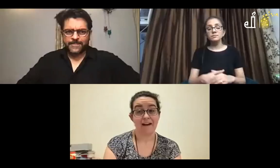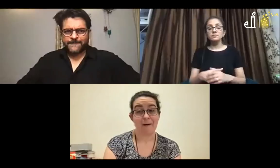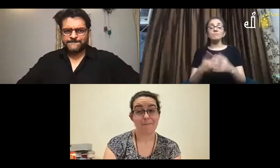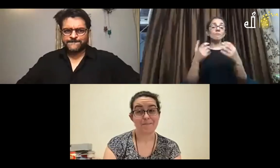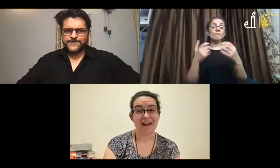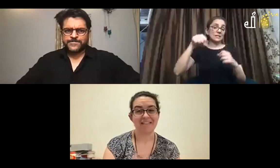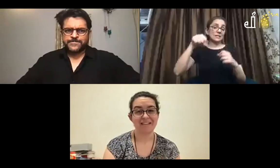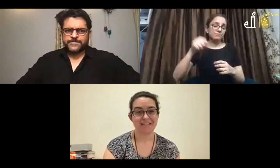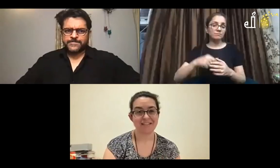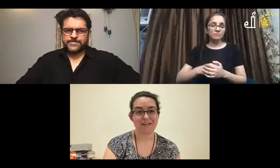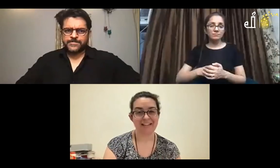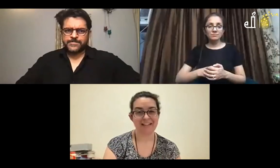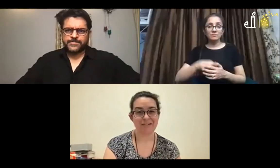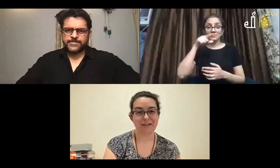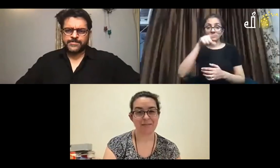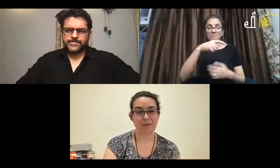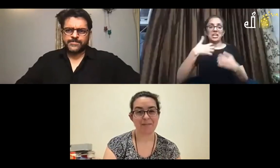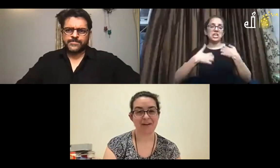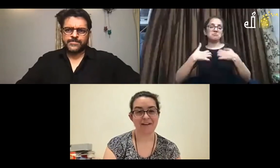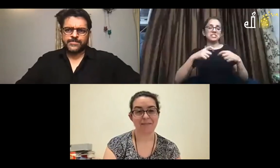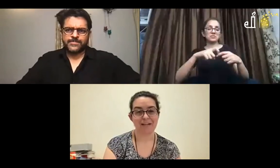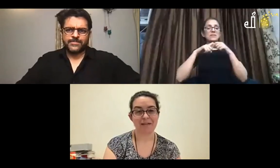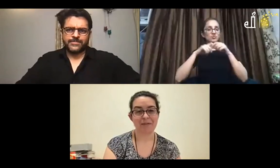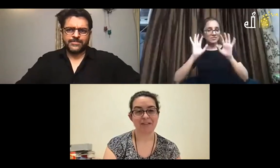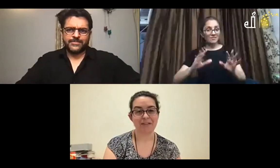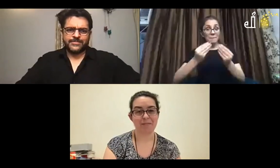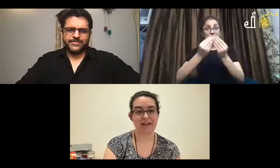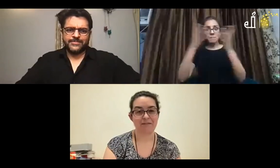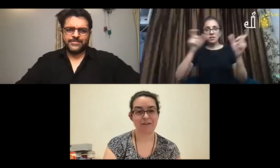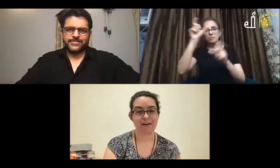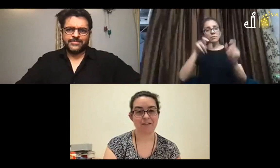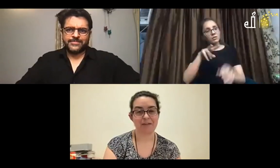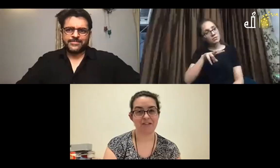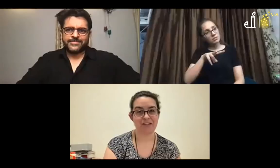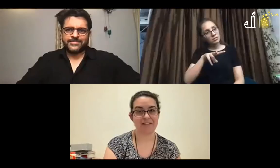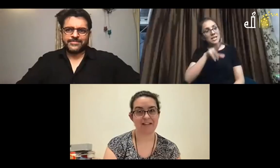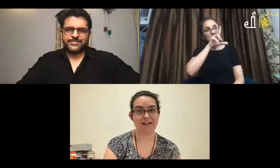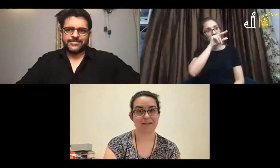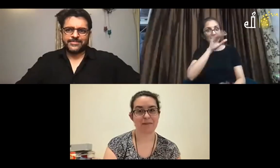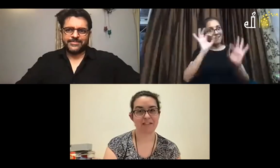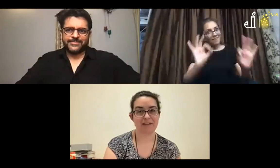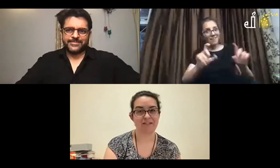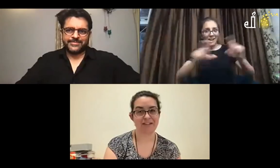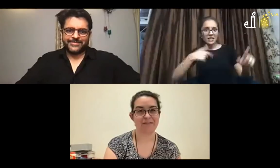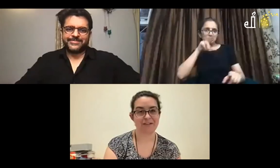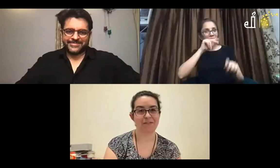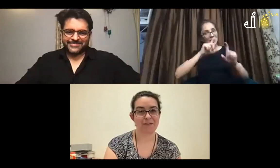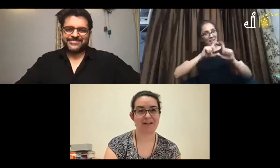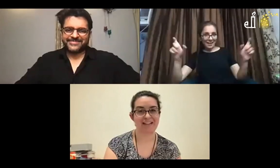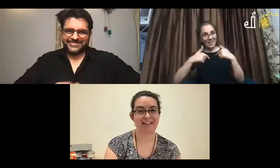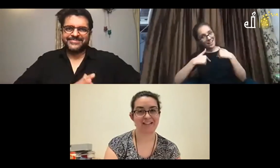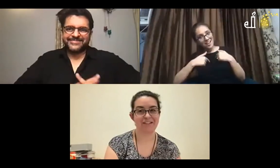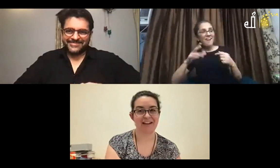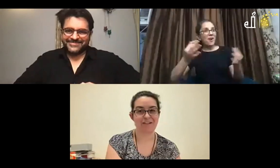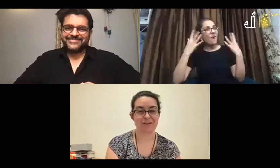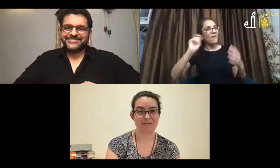Yeah, I think this is a really interesting point because many people assume that if you have speech as clear as my speech and if you're fluent